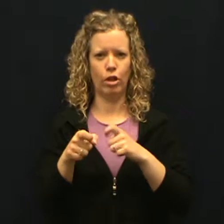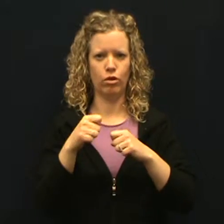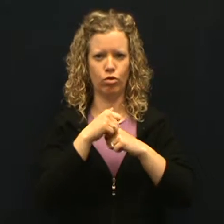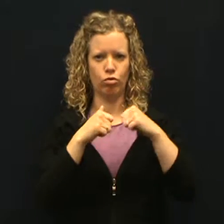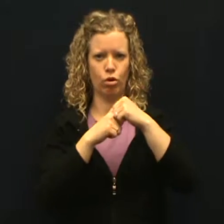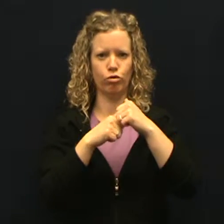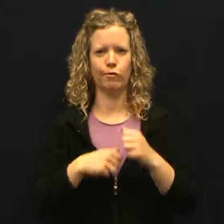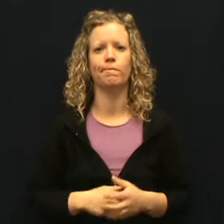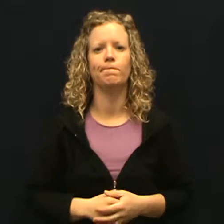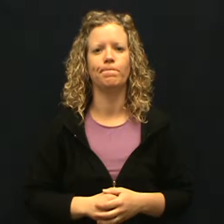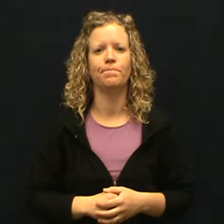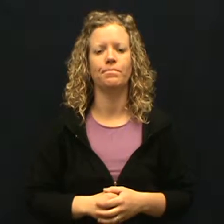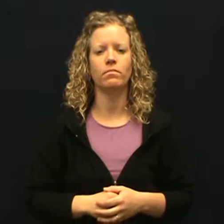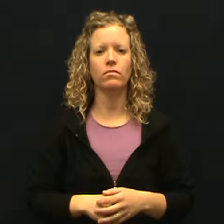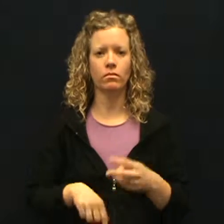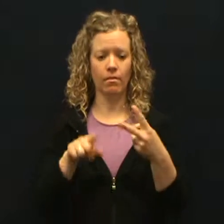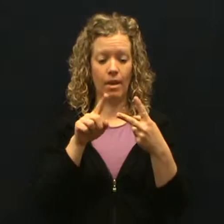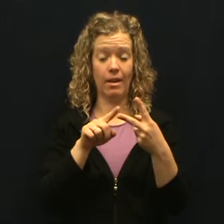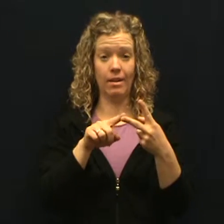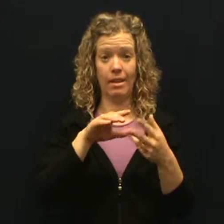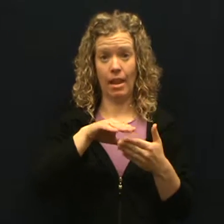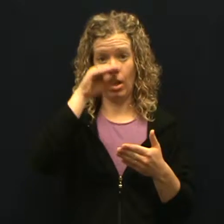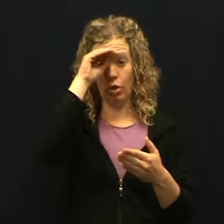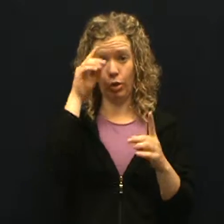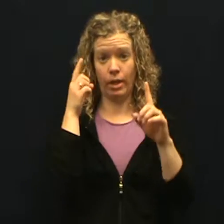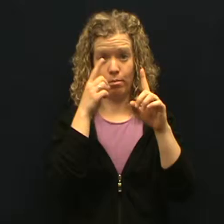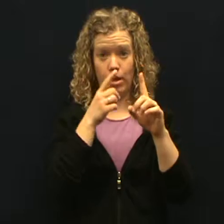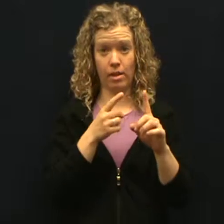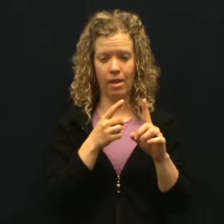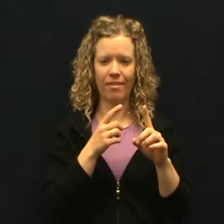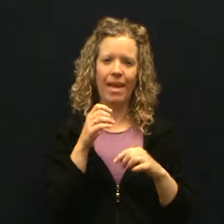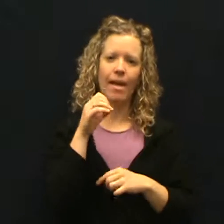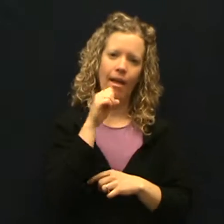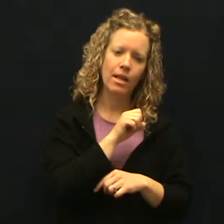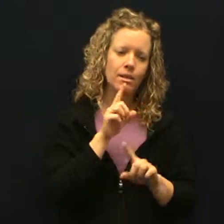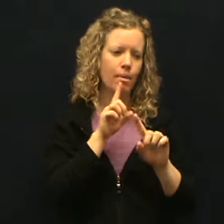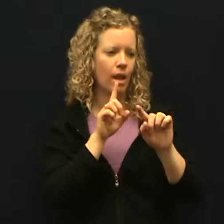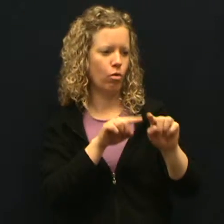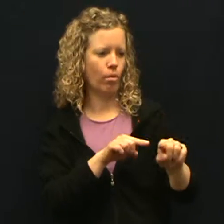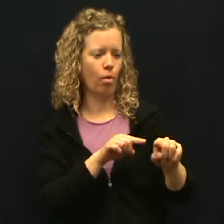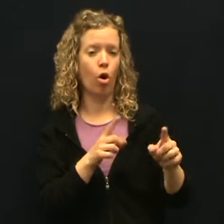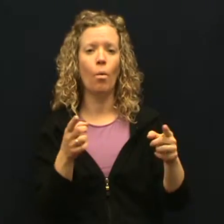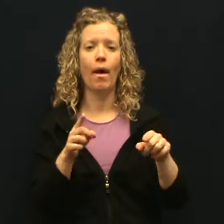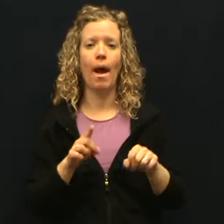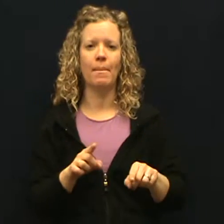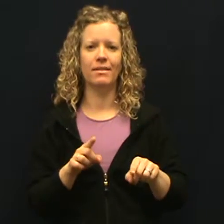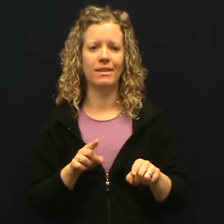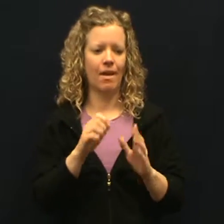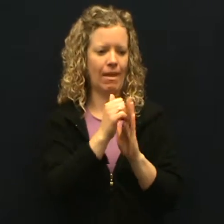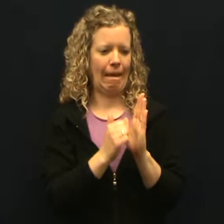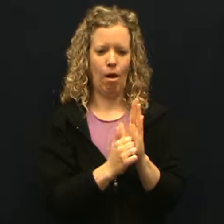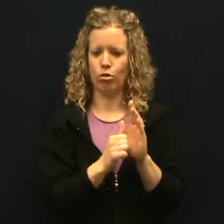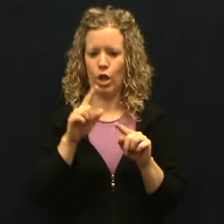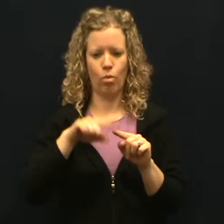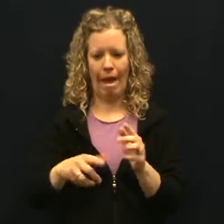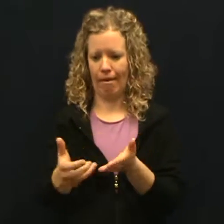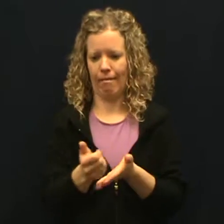Okay, and the second learning objective is to estimate and report the effects of uncollectible accounts. Now what that means is we're going to have